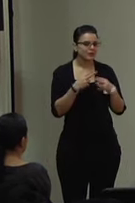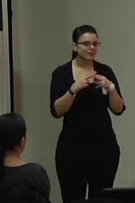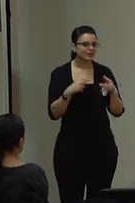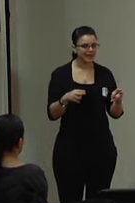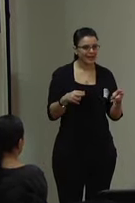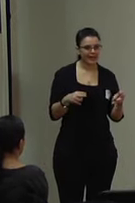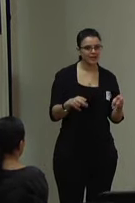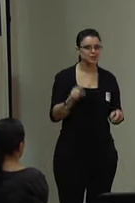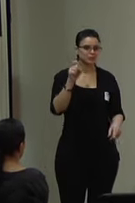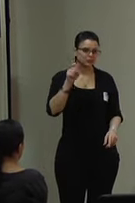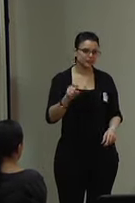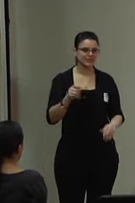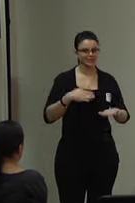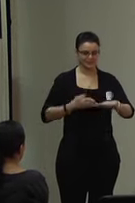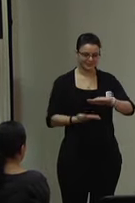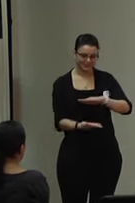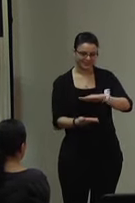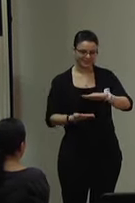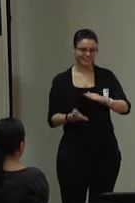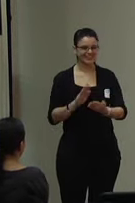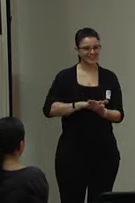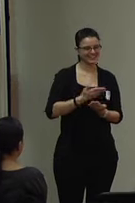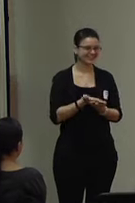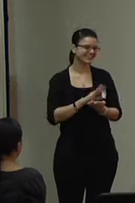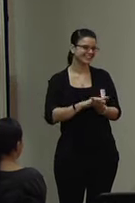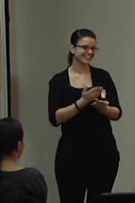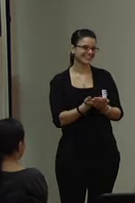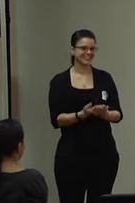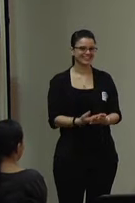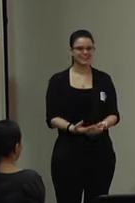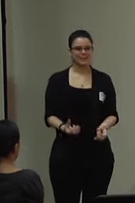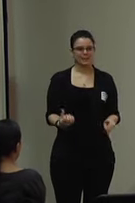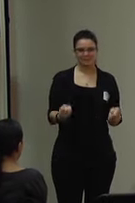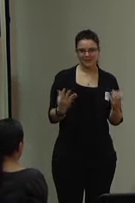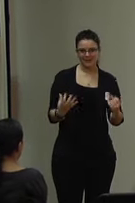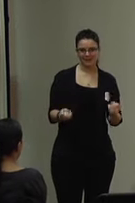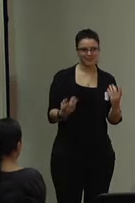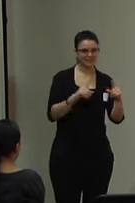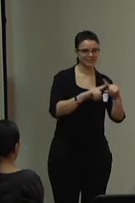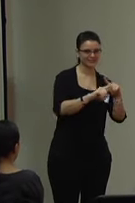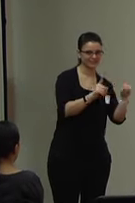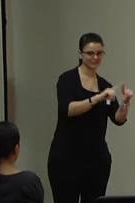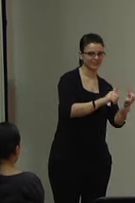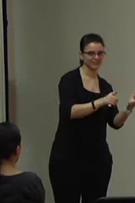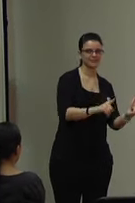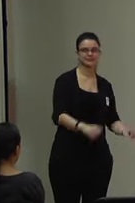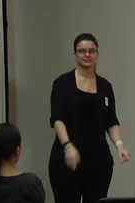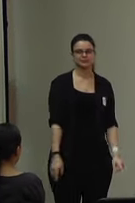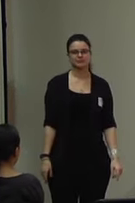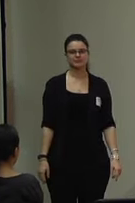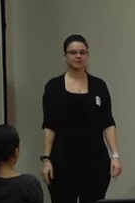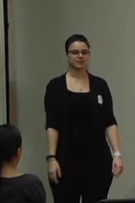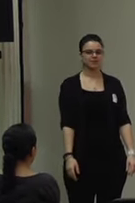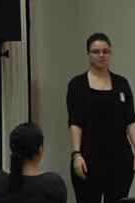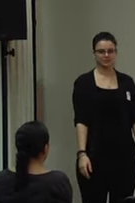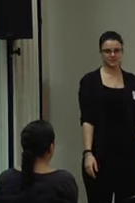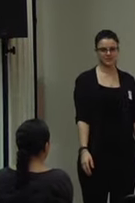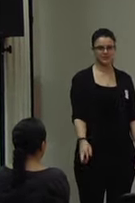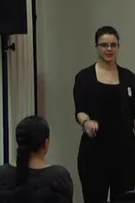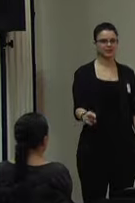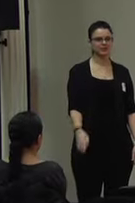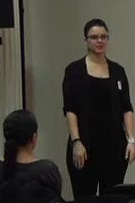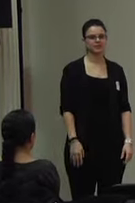for cooking and baking, and there are a lot of other binders out there that will work. And depending on the recipe, it will depend on